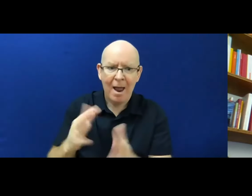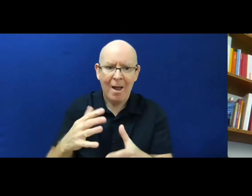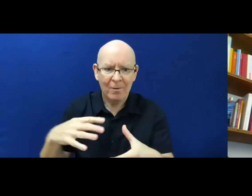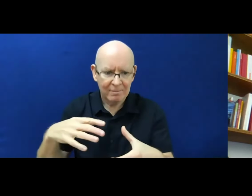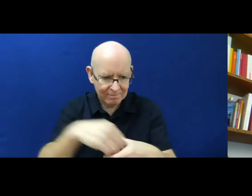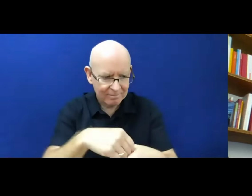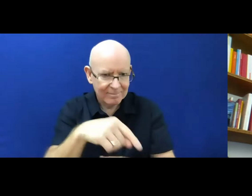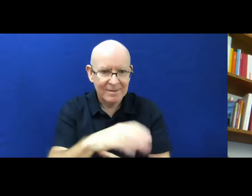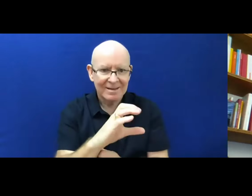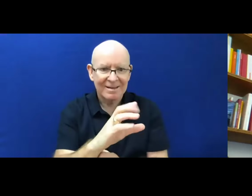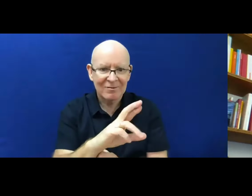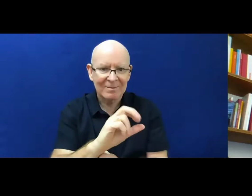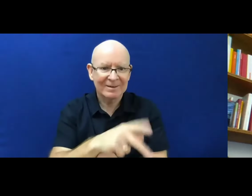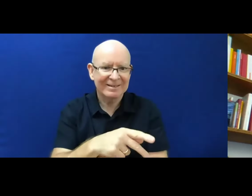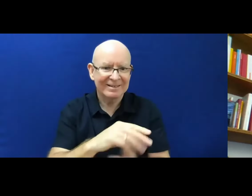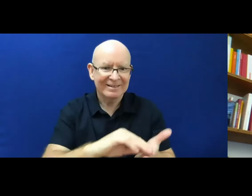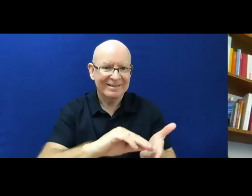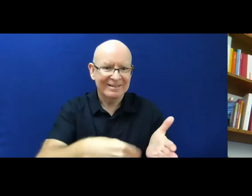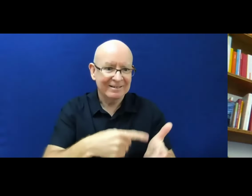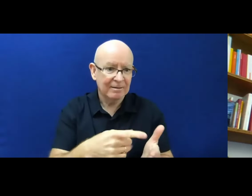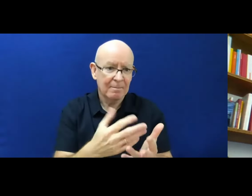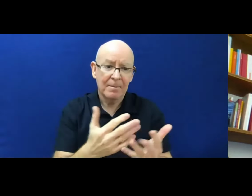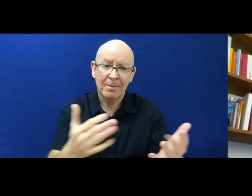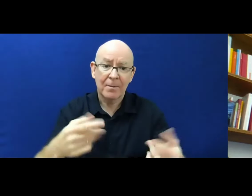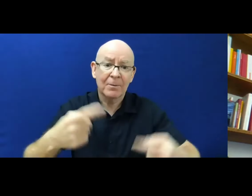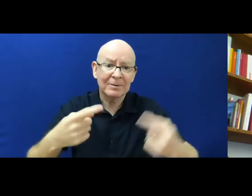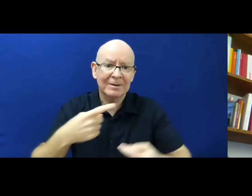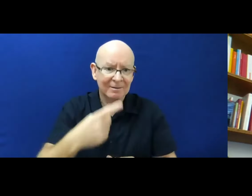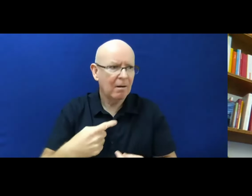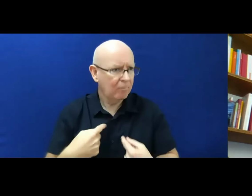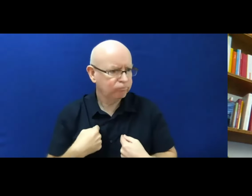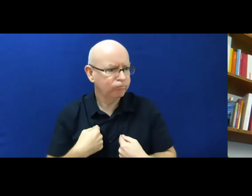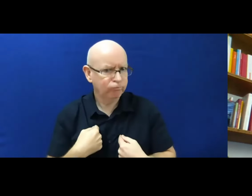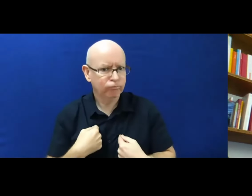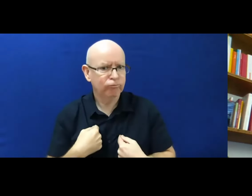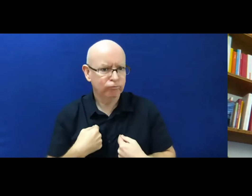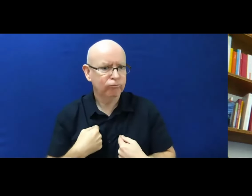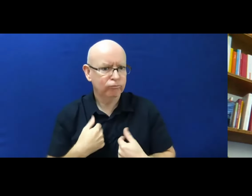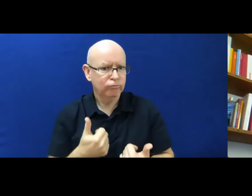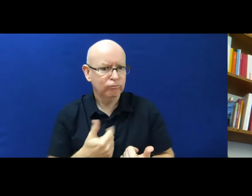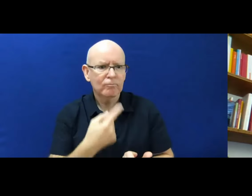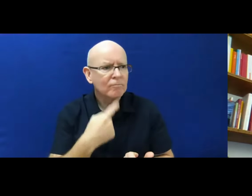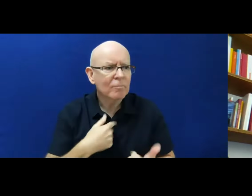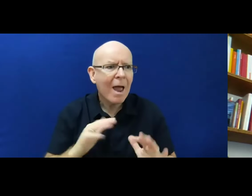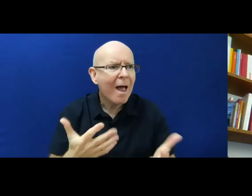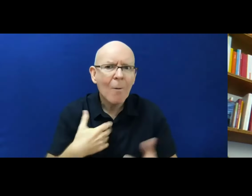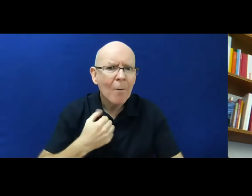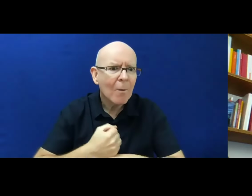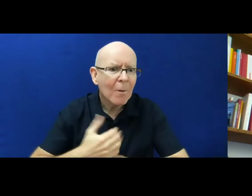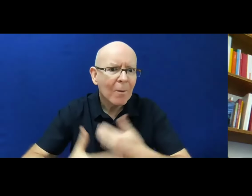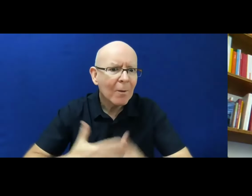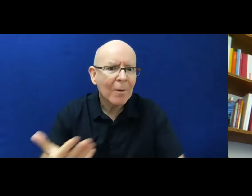at least the first 10 years. Now in the second decade, I see the developments a little bit more